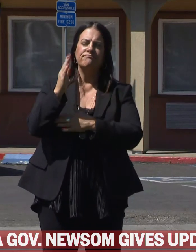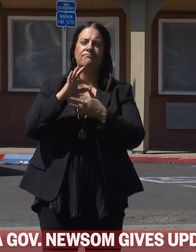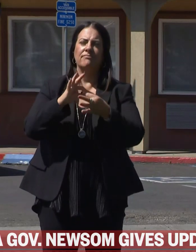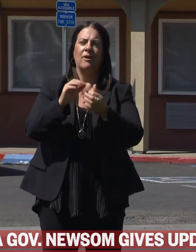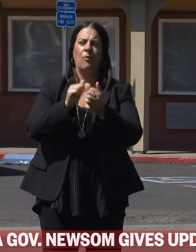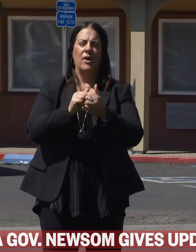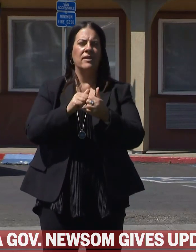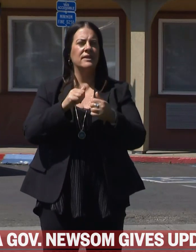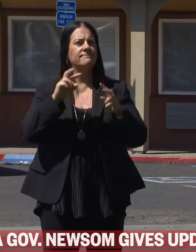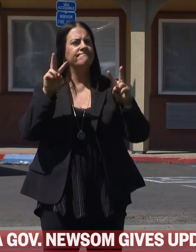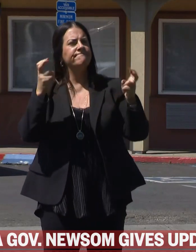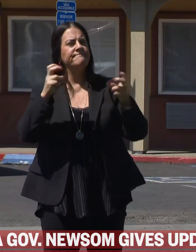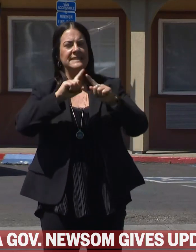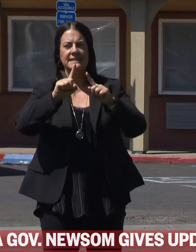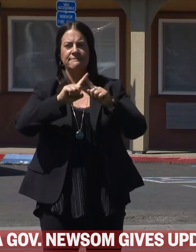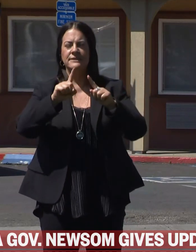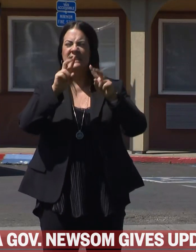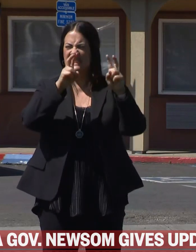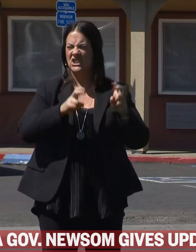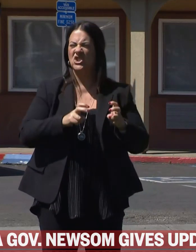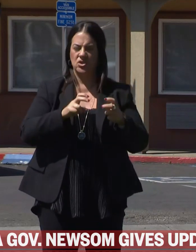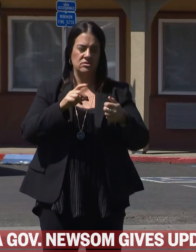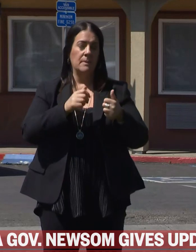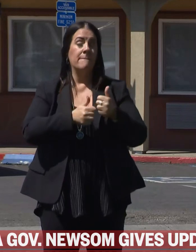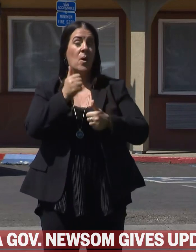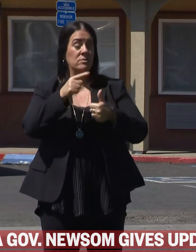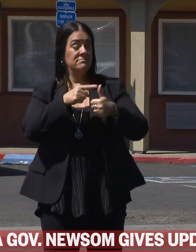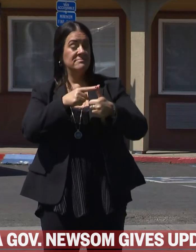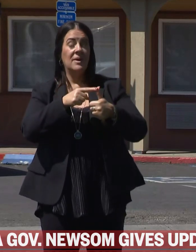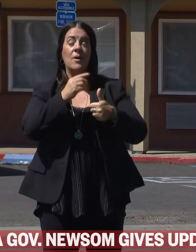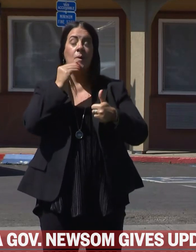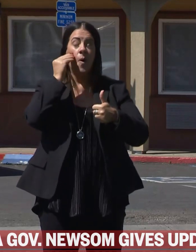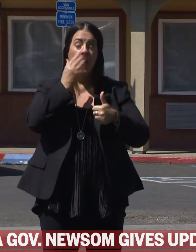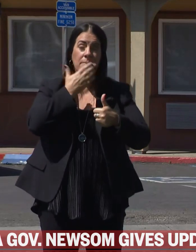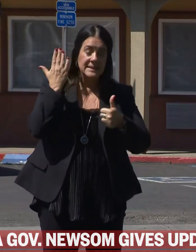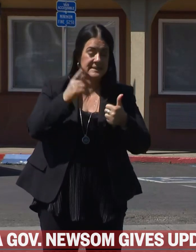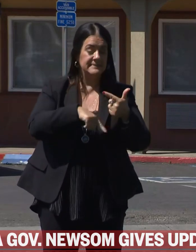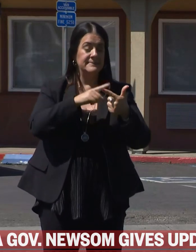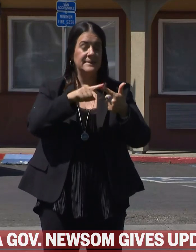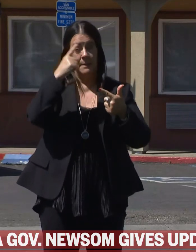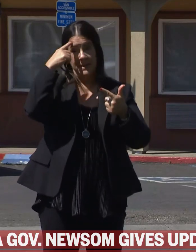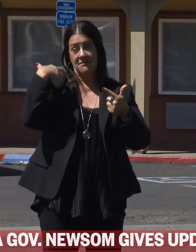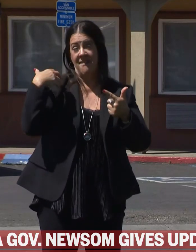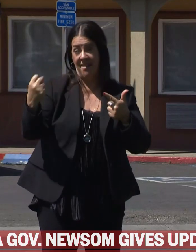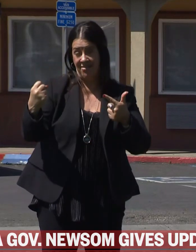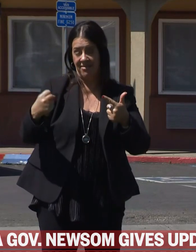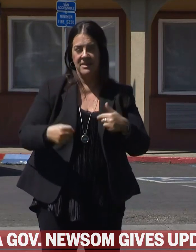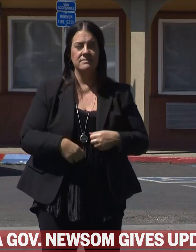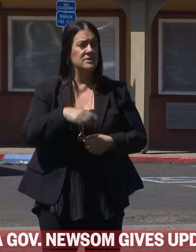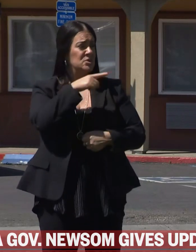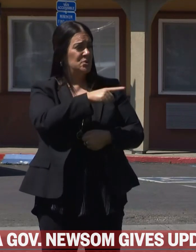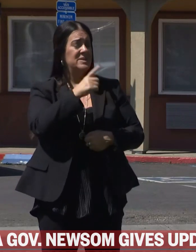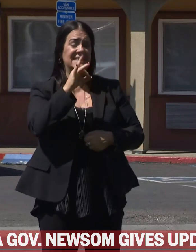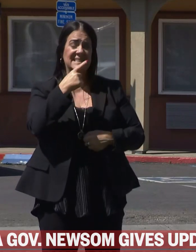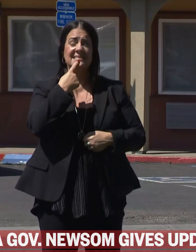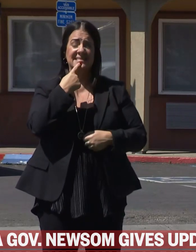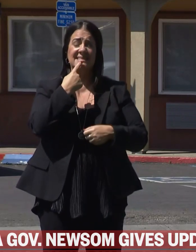the issues of homelessness and mental health. And you called it crisis, and as you said a moment